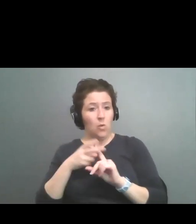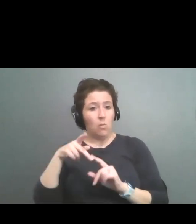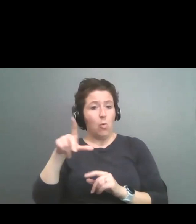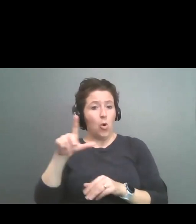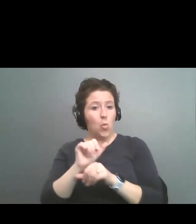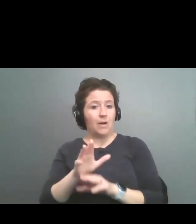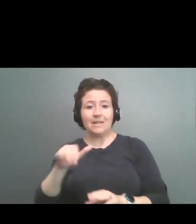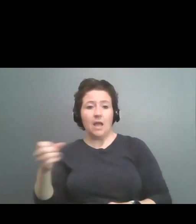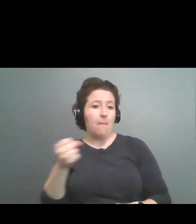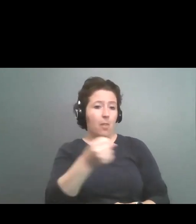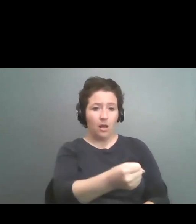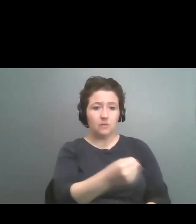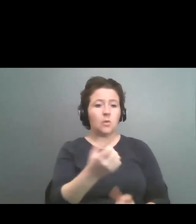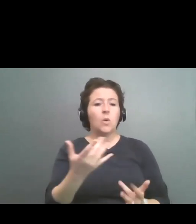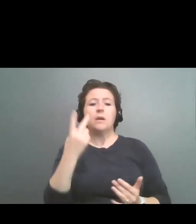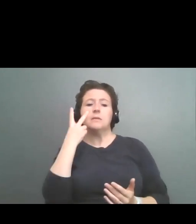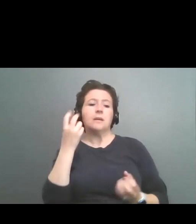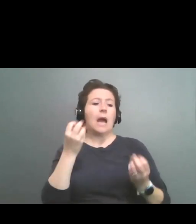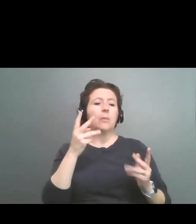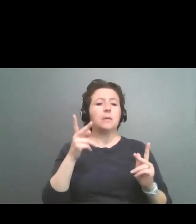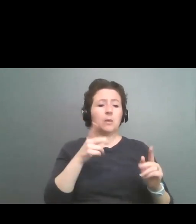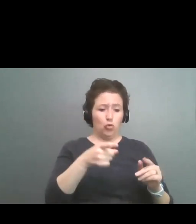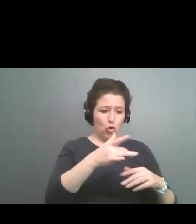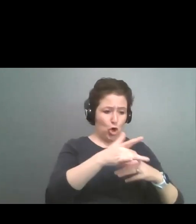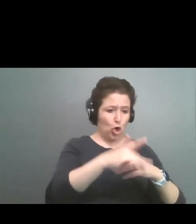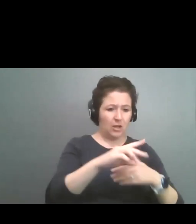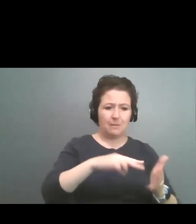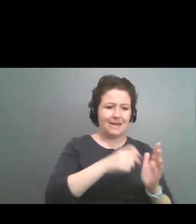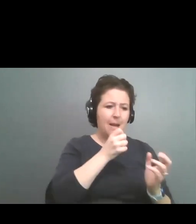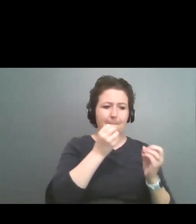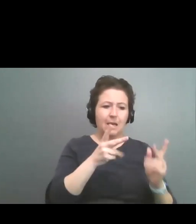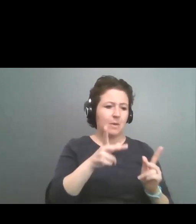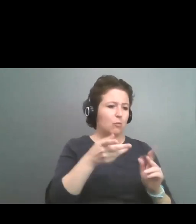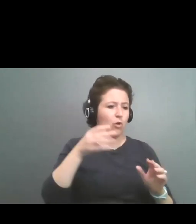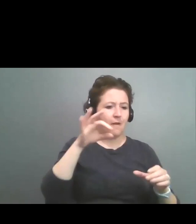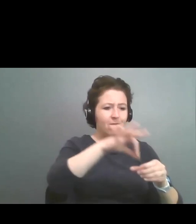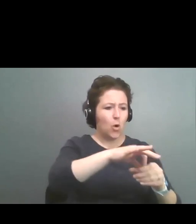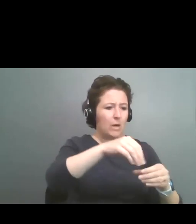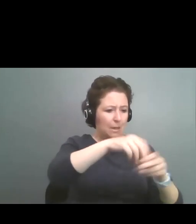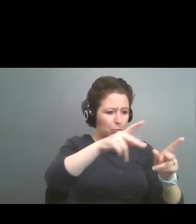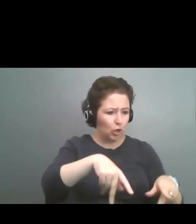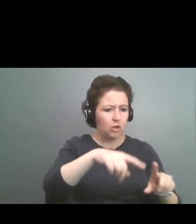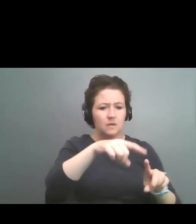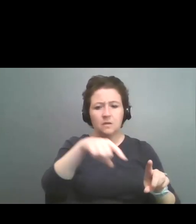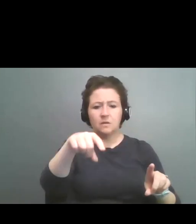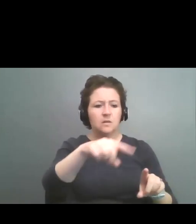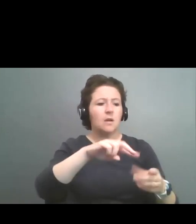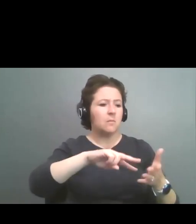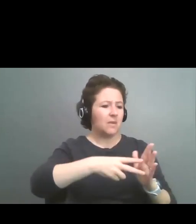kind of waiting to see how many people we'll need at each location, in addition to our greeters and of course our cleaners, the